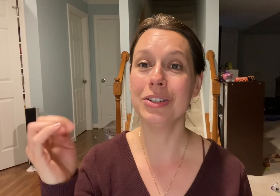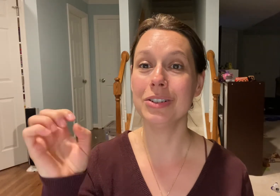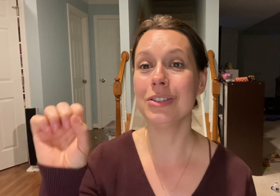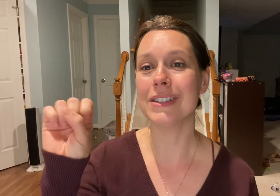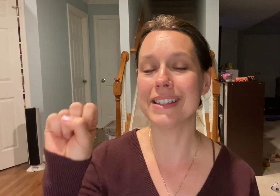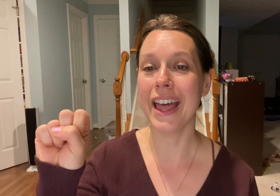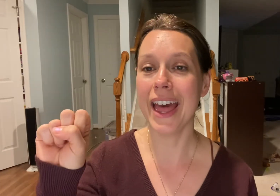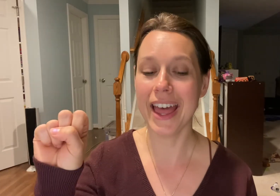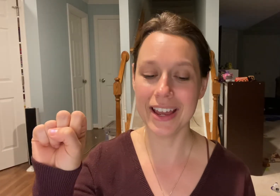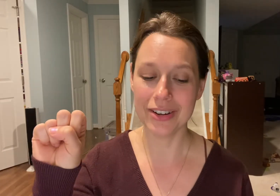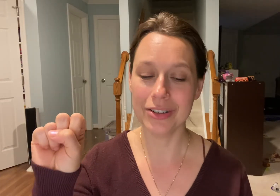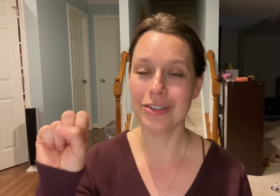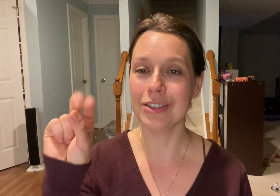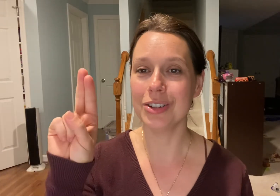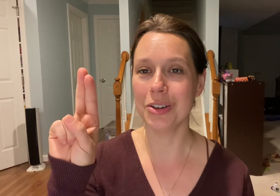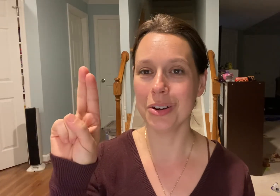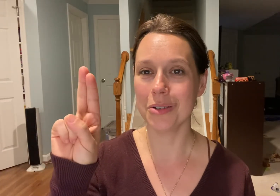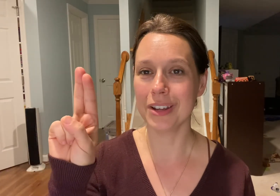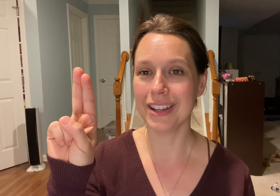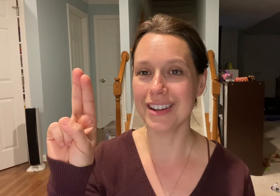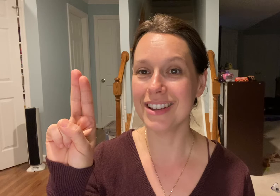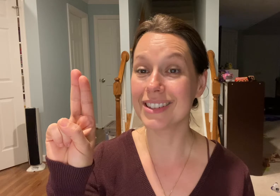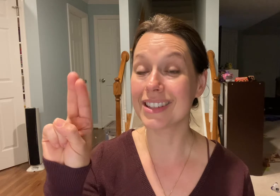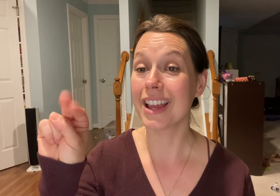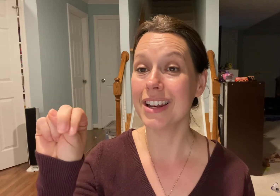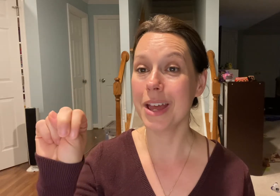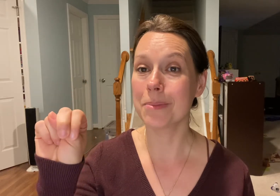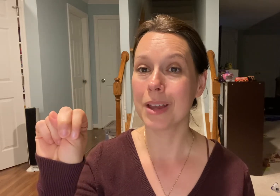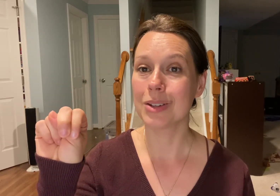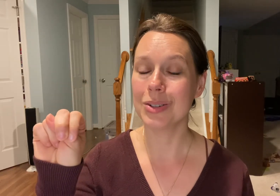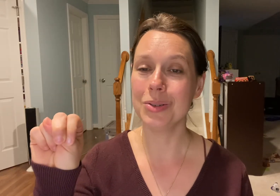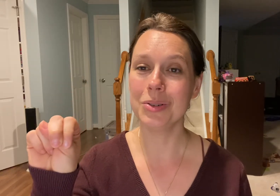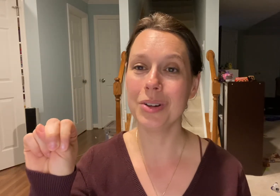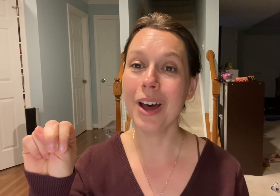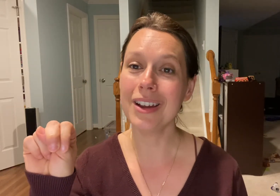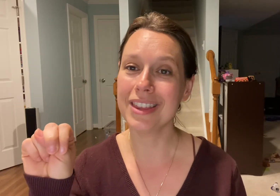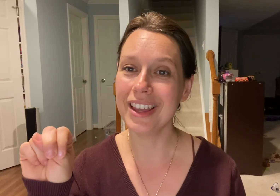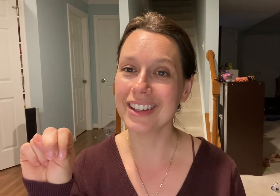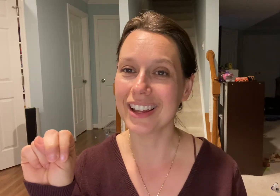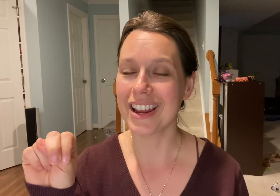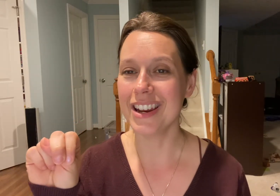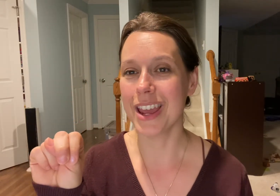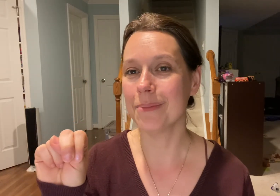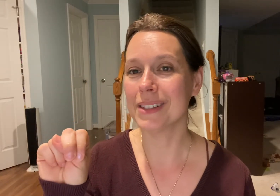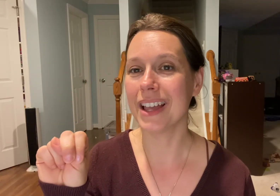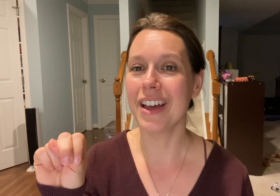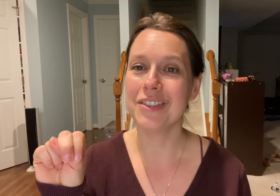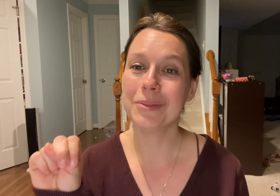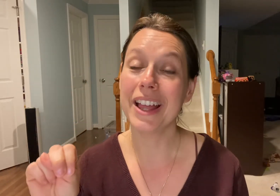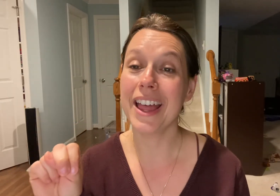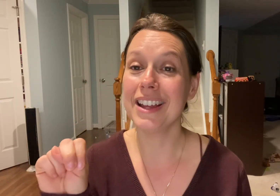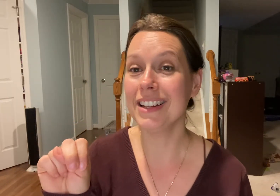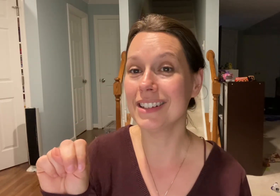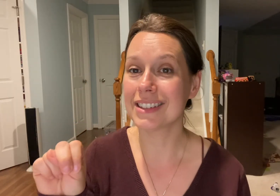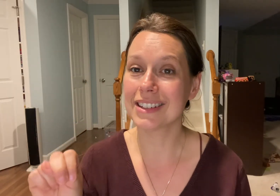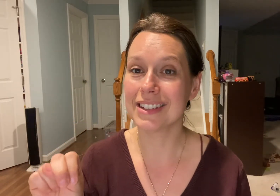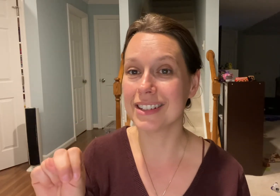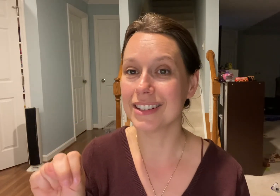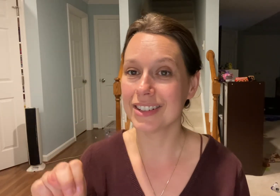Jupiter, Saturn, Uranus, Neptune are the names of planets.